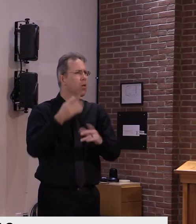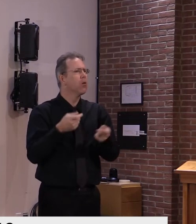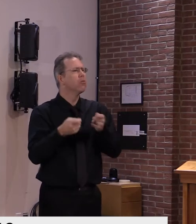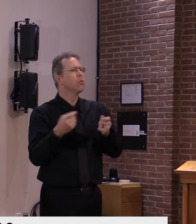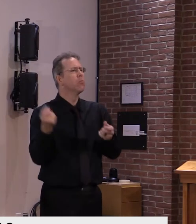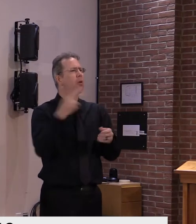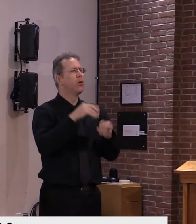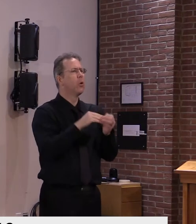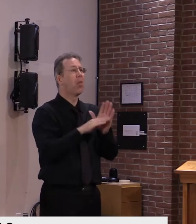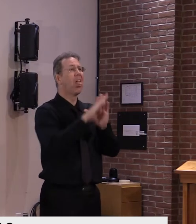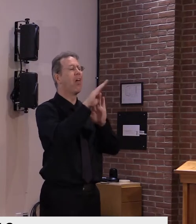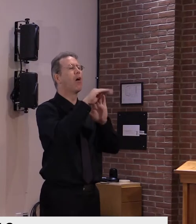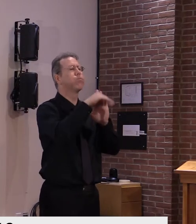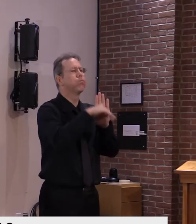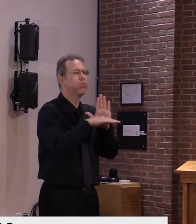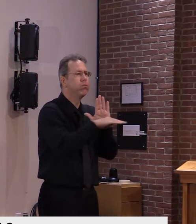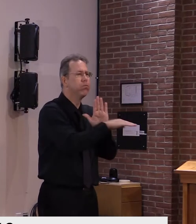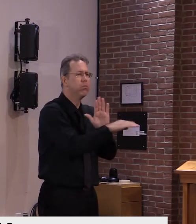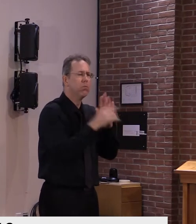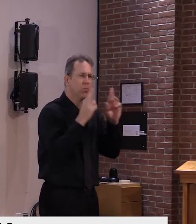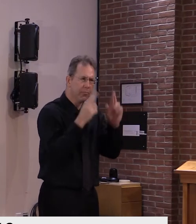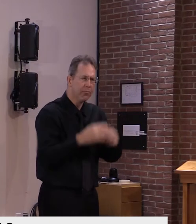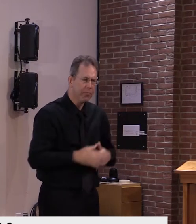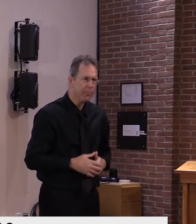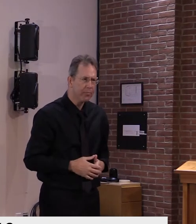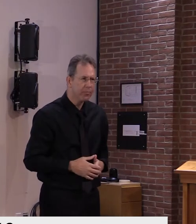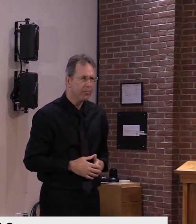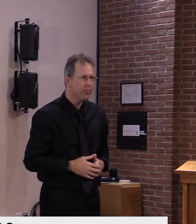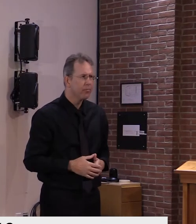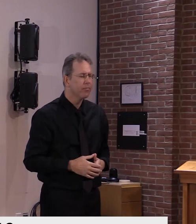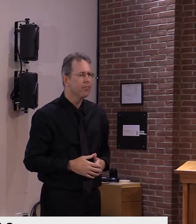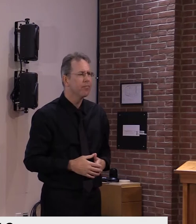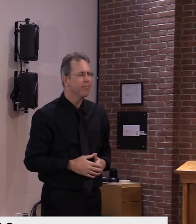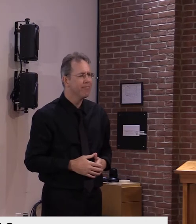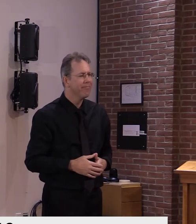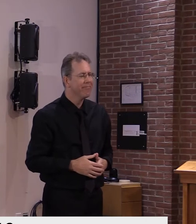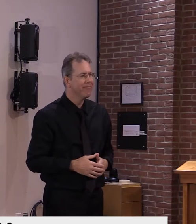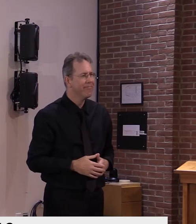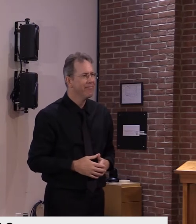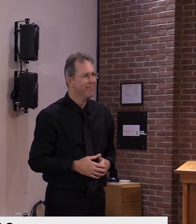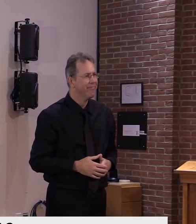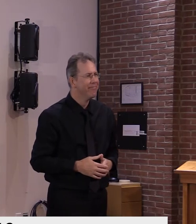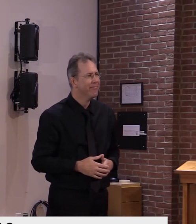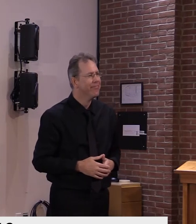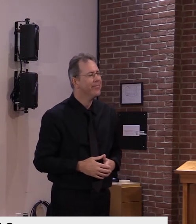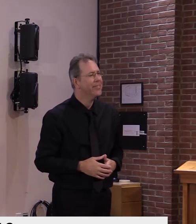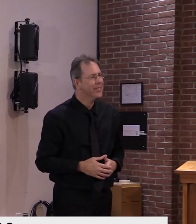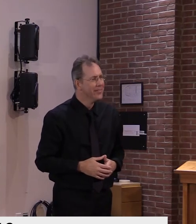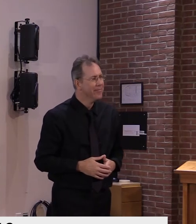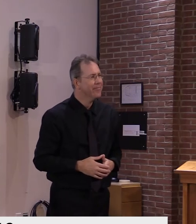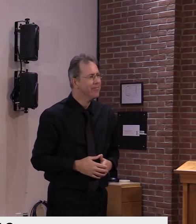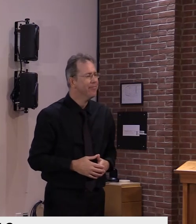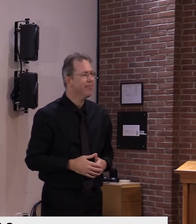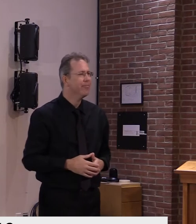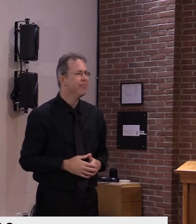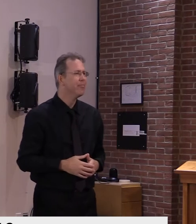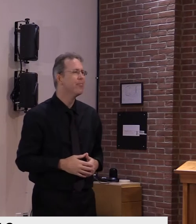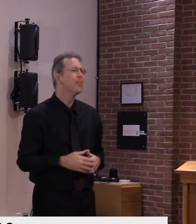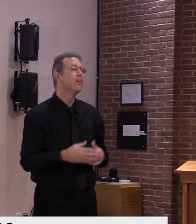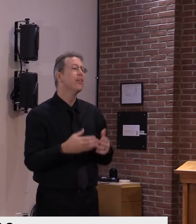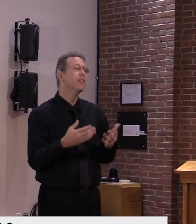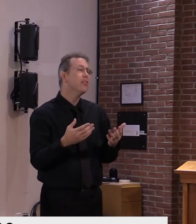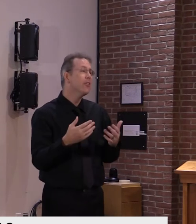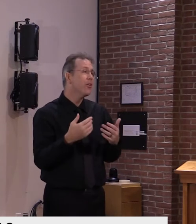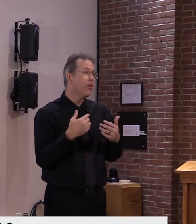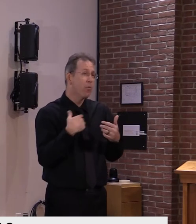that the pace of knowledge and the pace of that knowledge being usable is